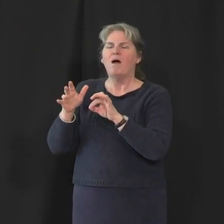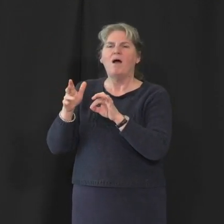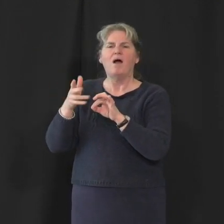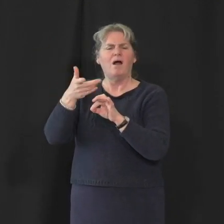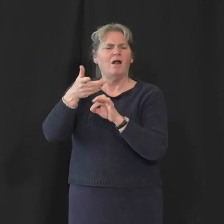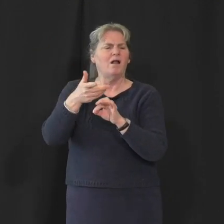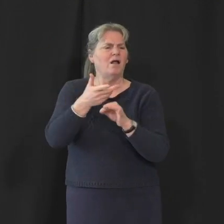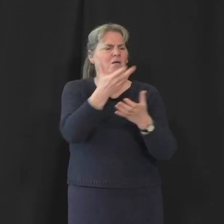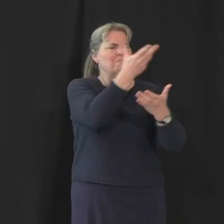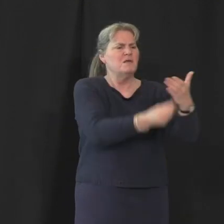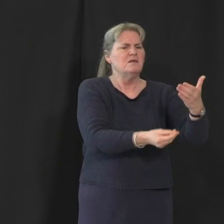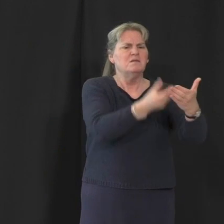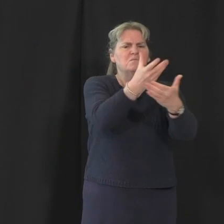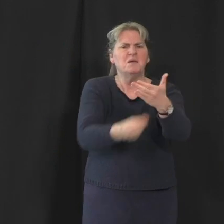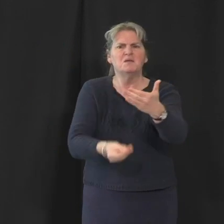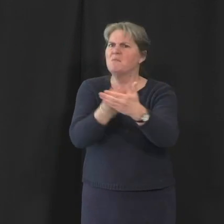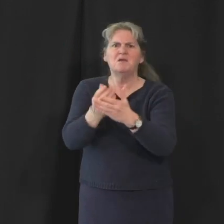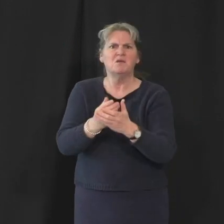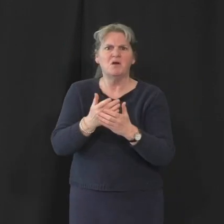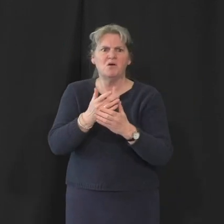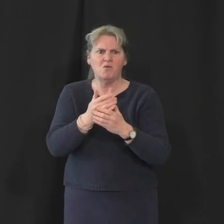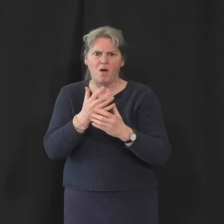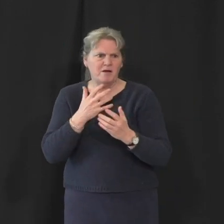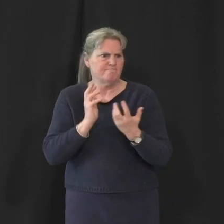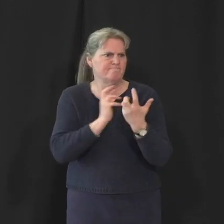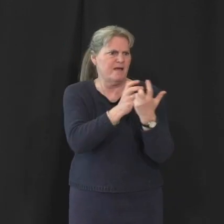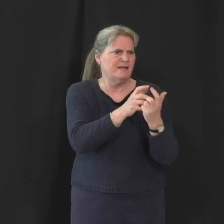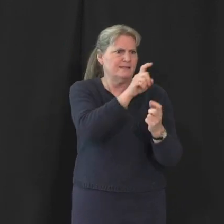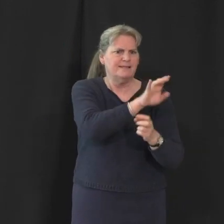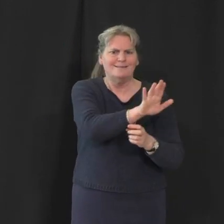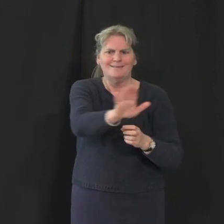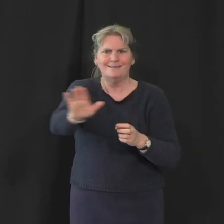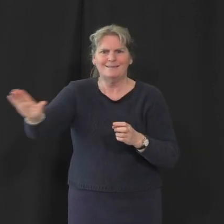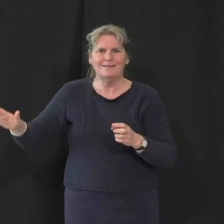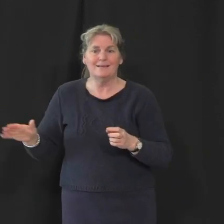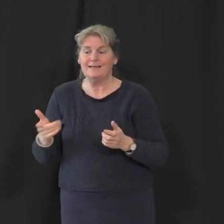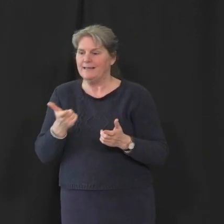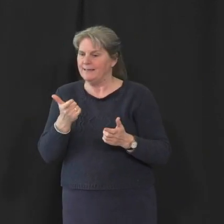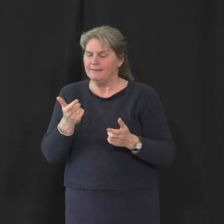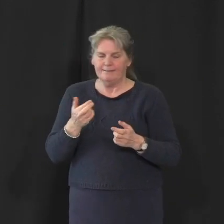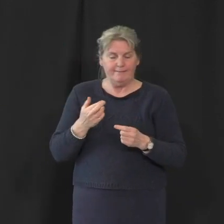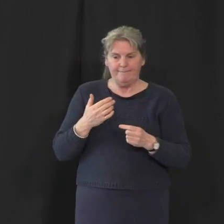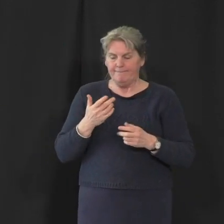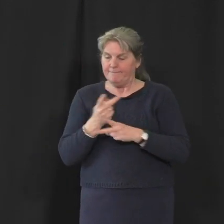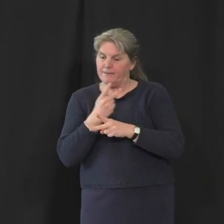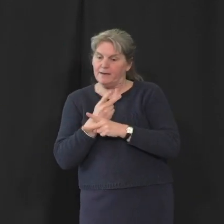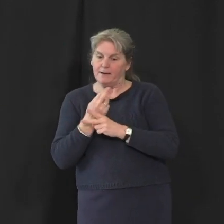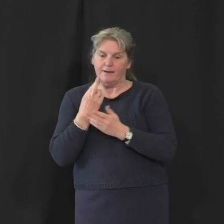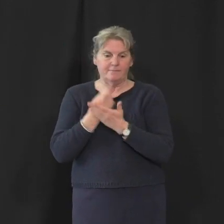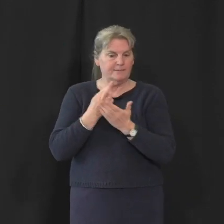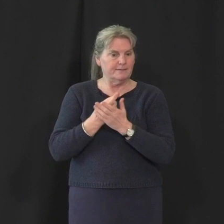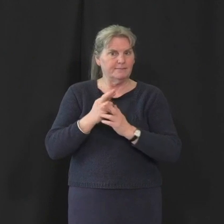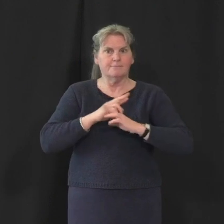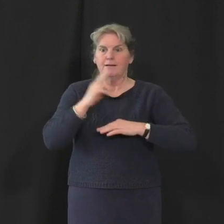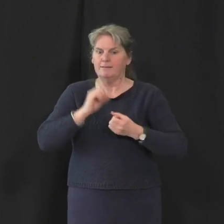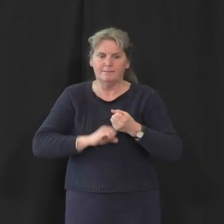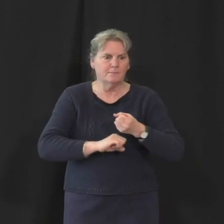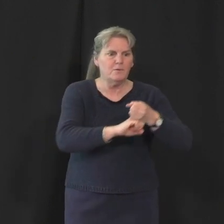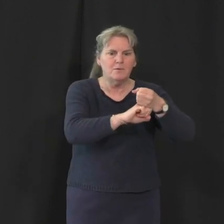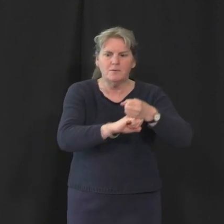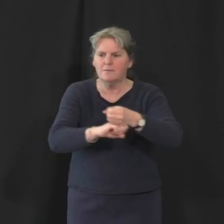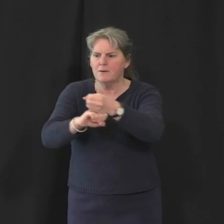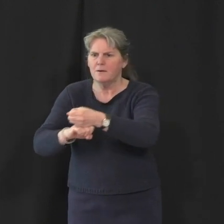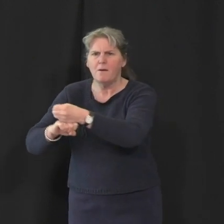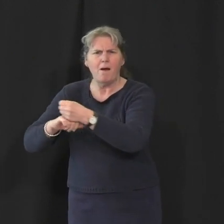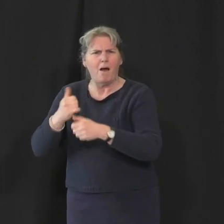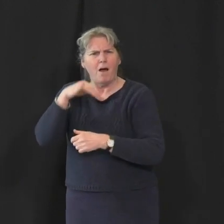without supports. We are definitely stretching our resources to support as many Yukoners as possible,